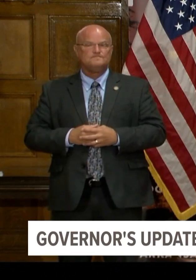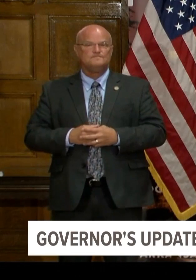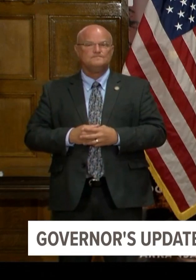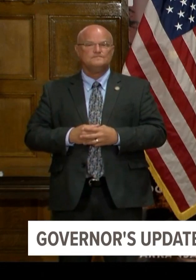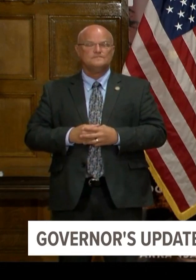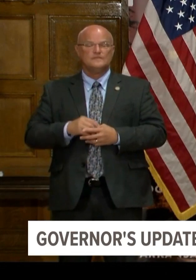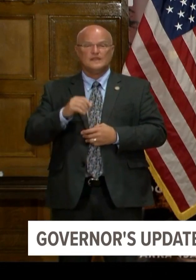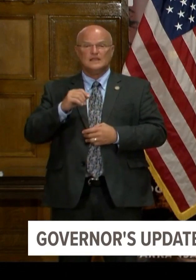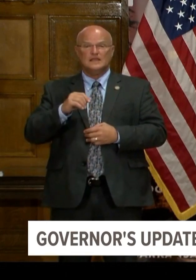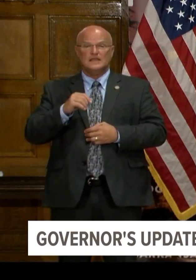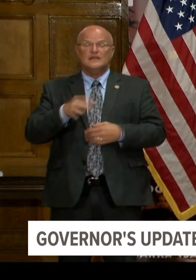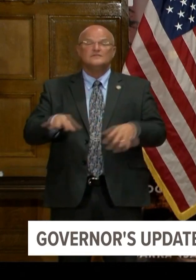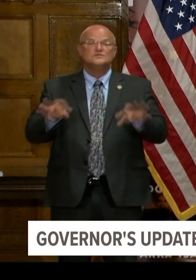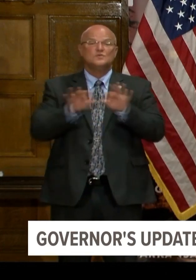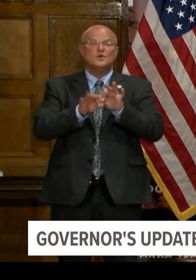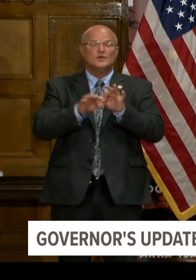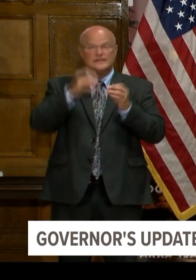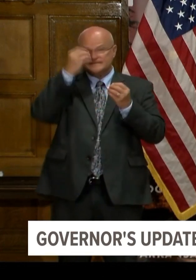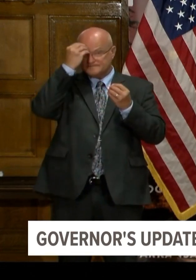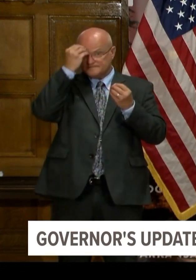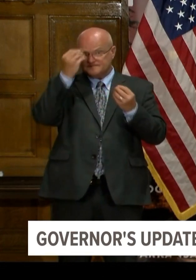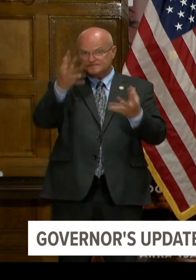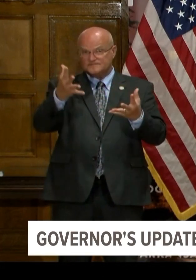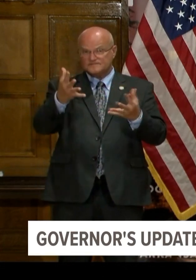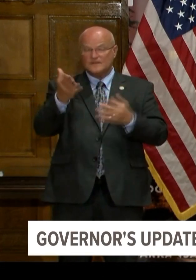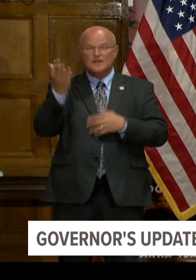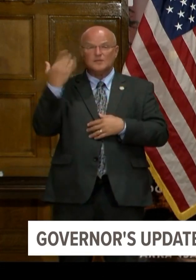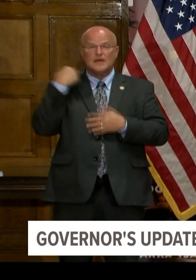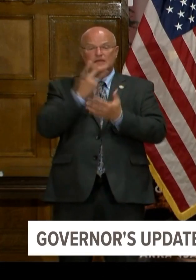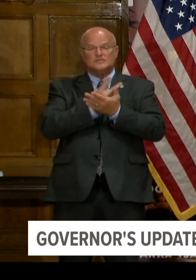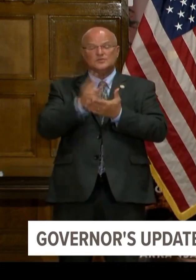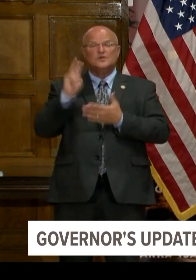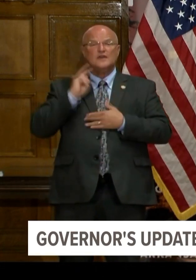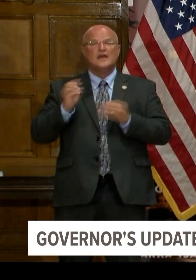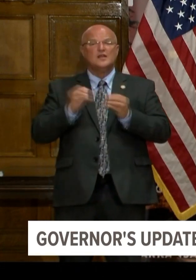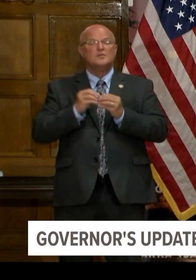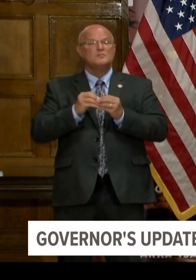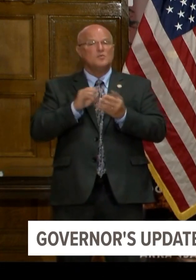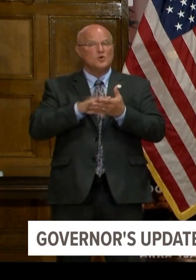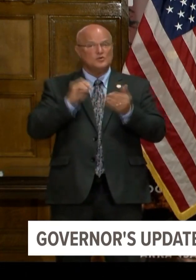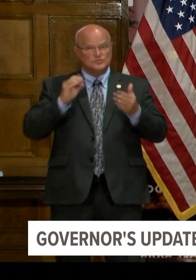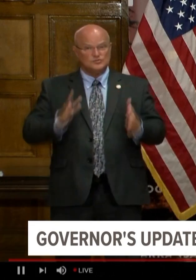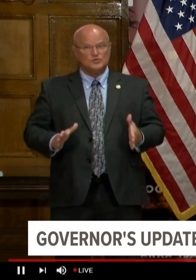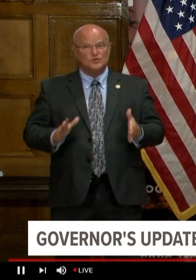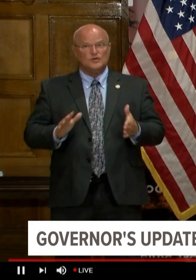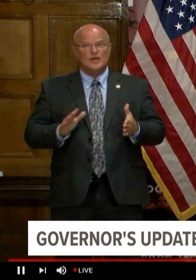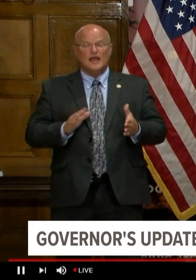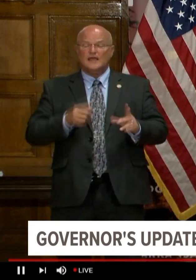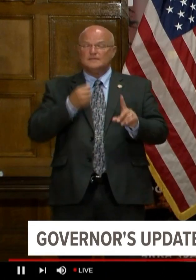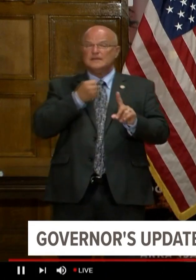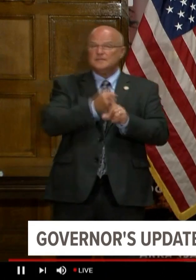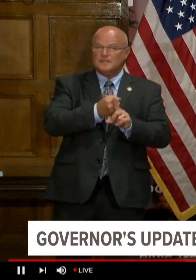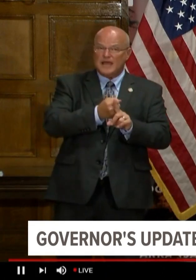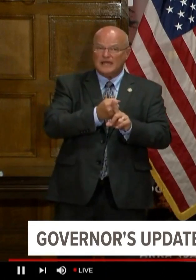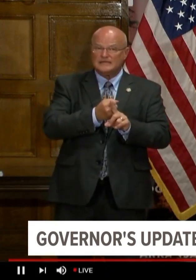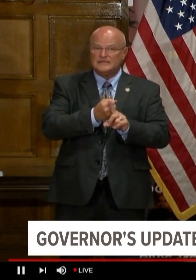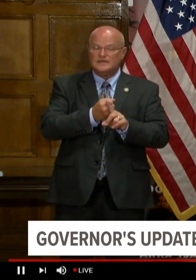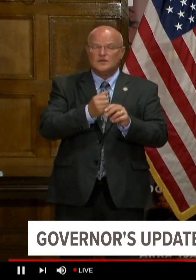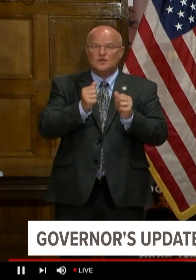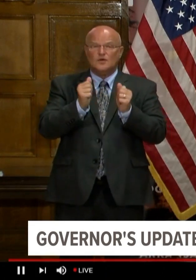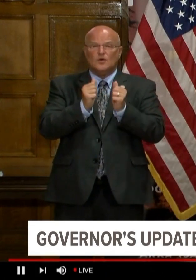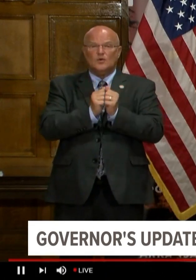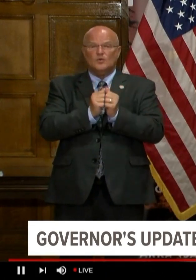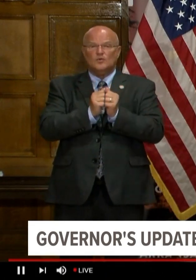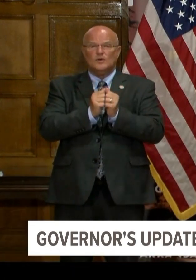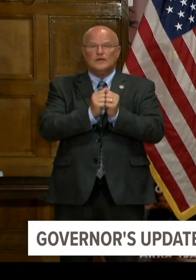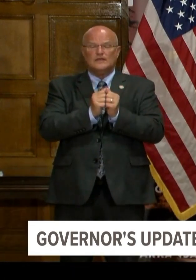And it's worthy to point out that over the last 2 weeks, we've had more students that have been impacted with